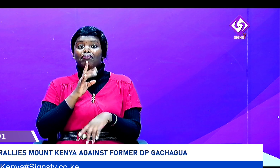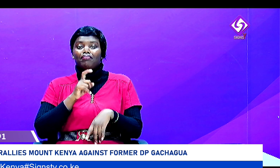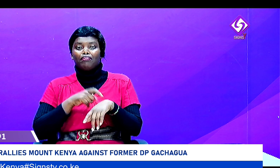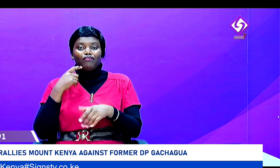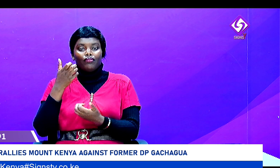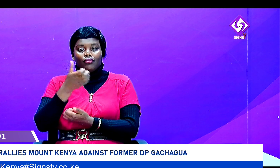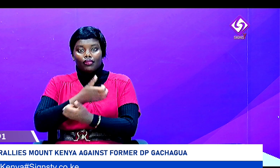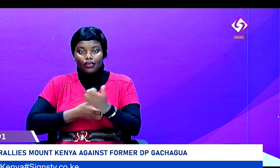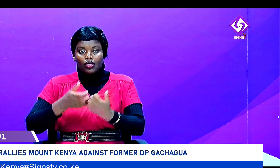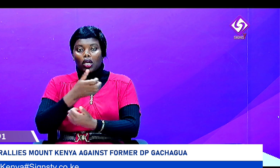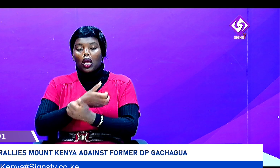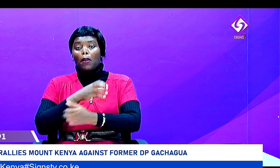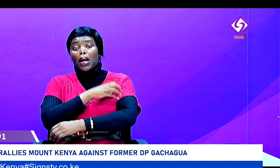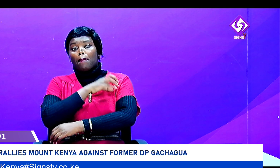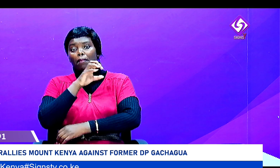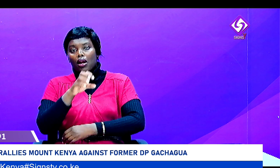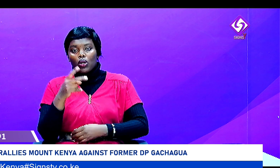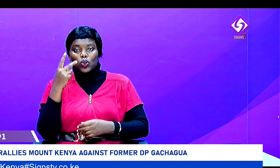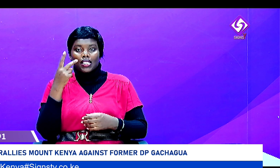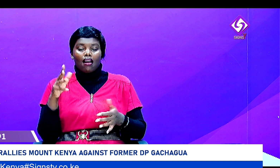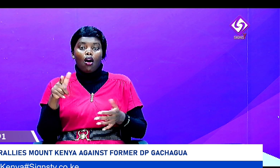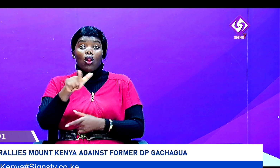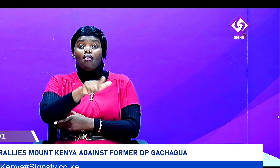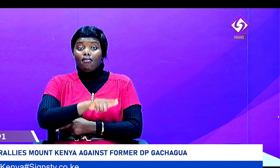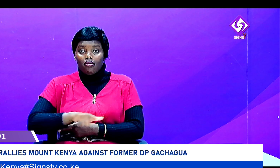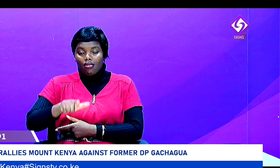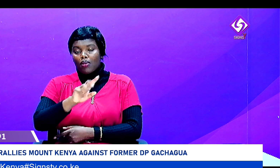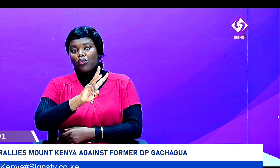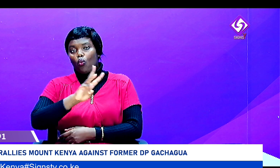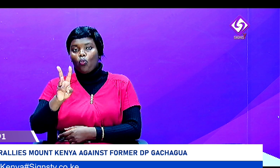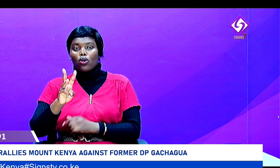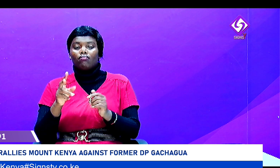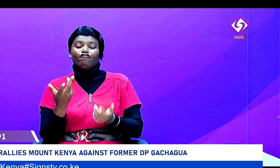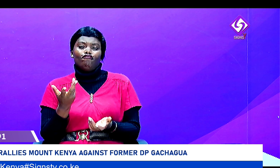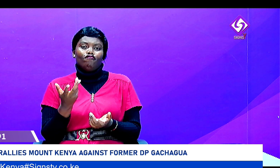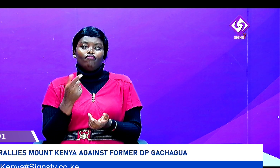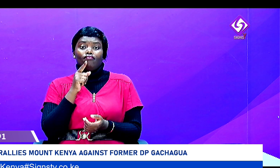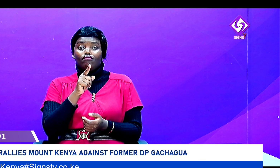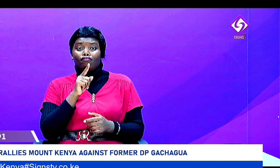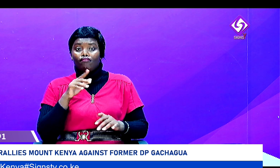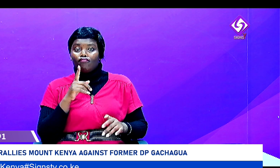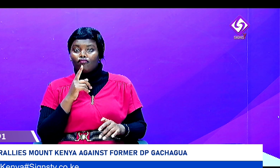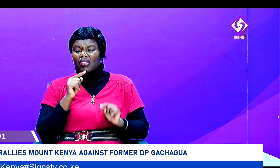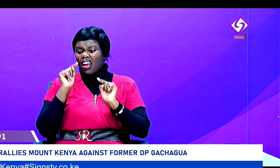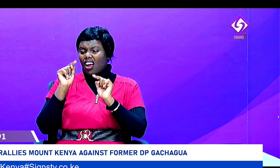President Kithure Kindiki accused Gachagua of being hell-bent on overthrowing the current